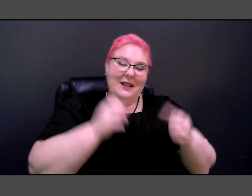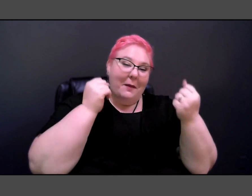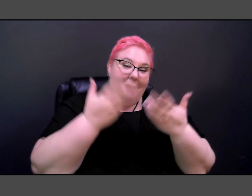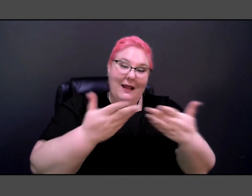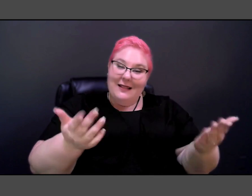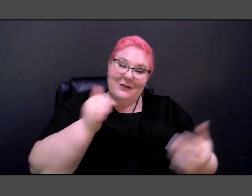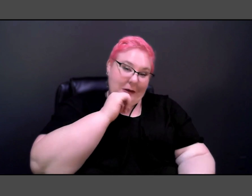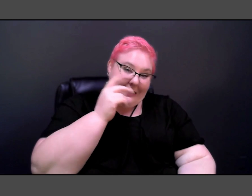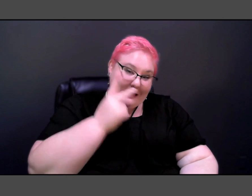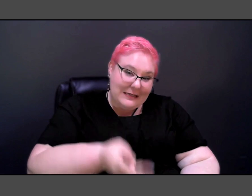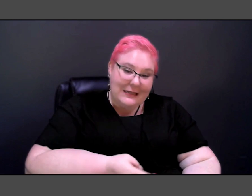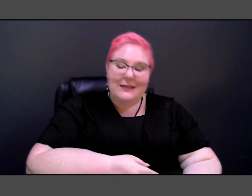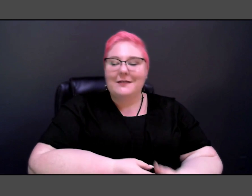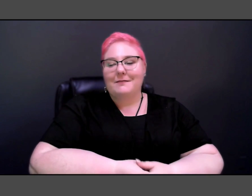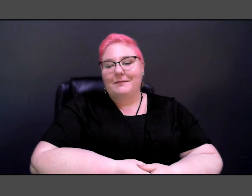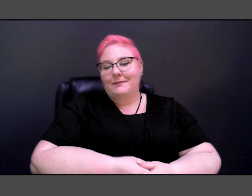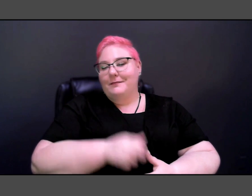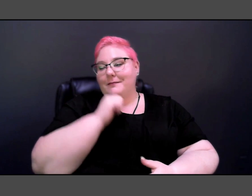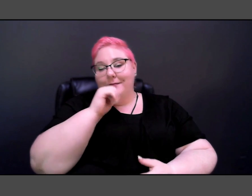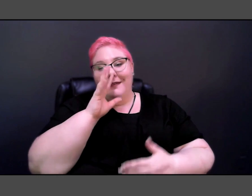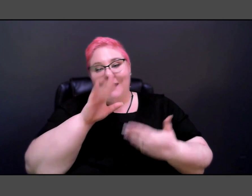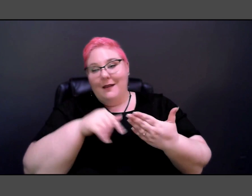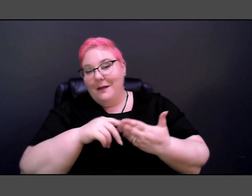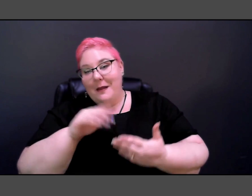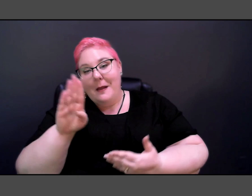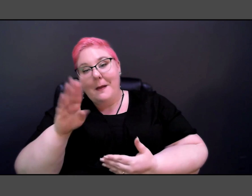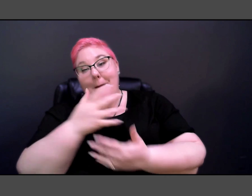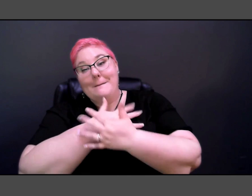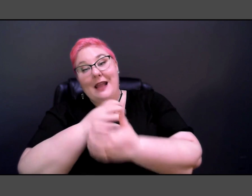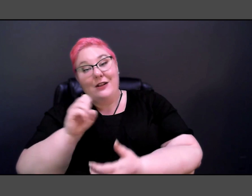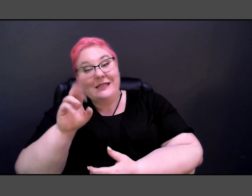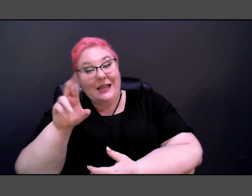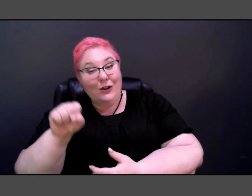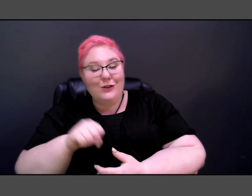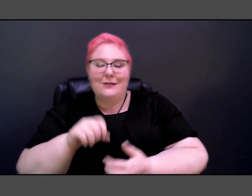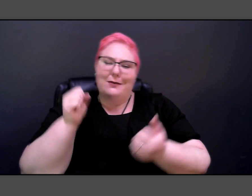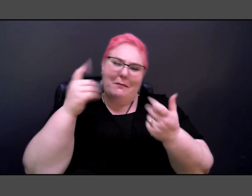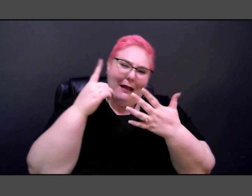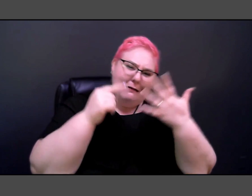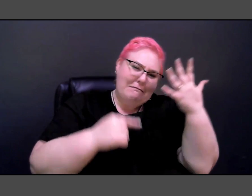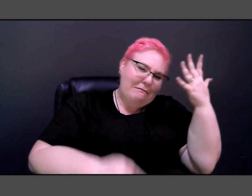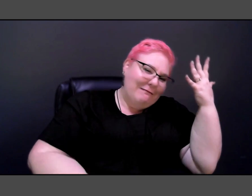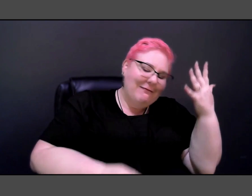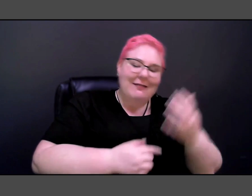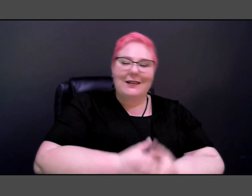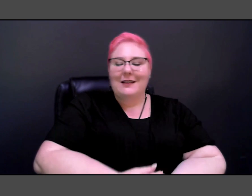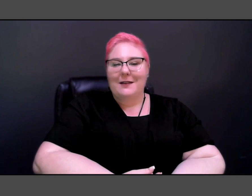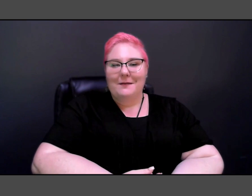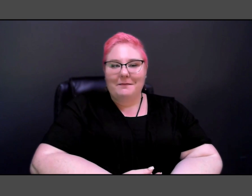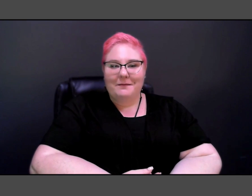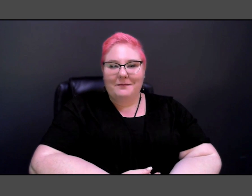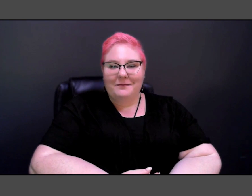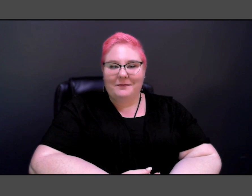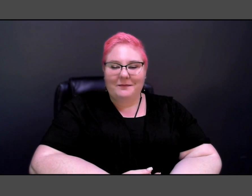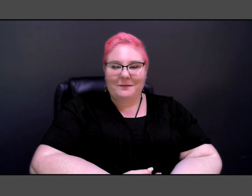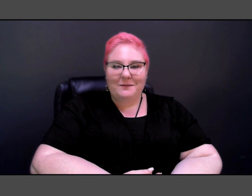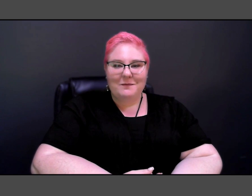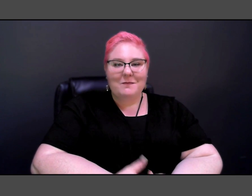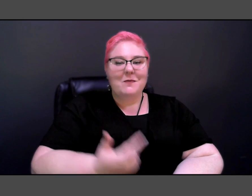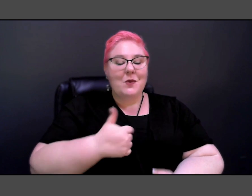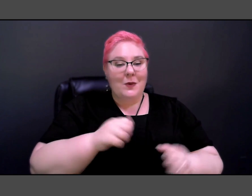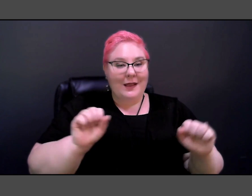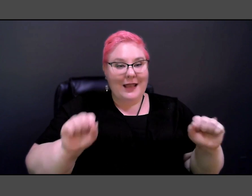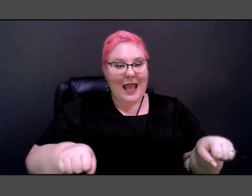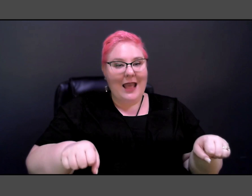to talk about Bears Ears. We didn't get to talk about so many things. But we can have this be an installment